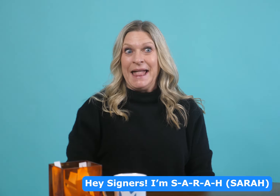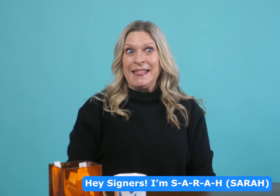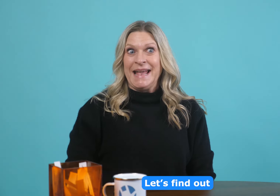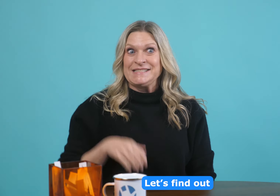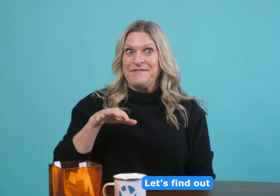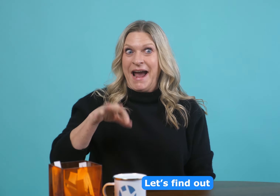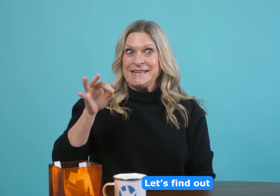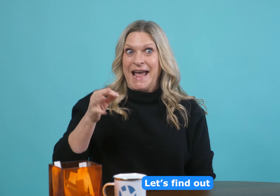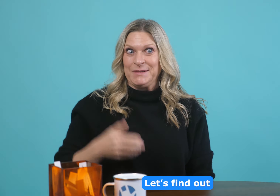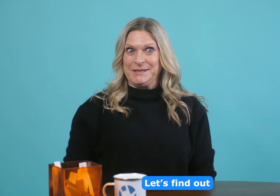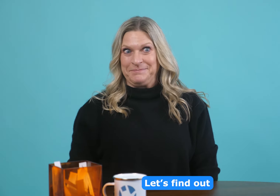let's find out.